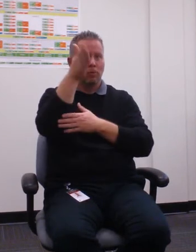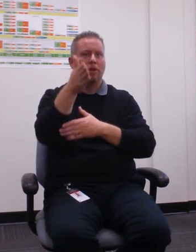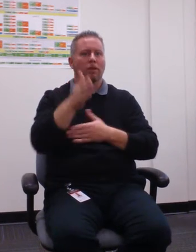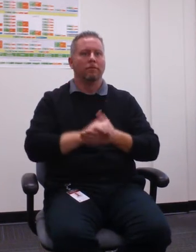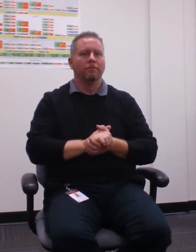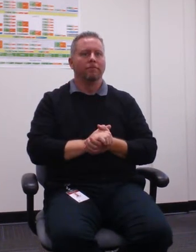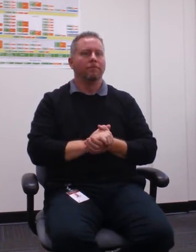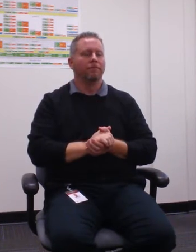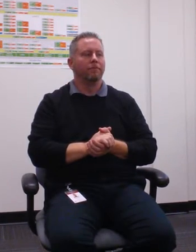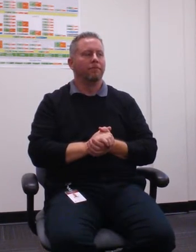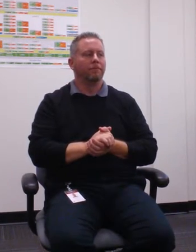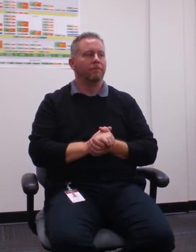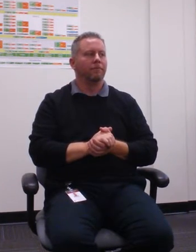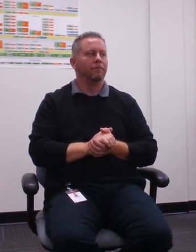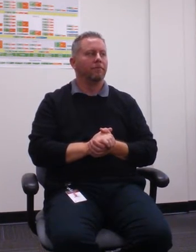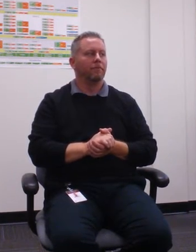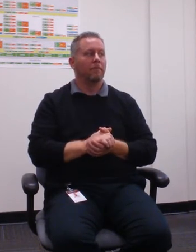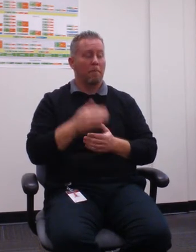drive it once a week.